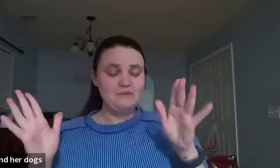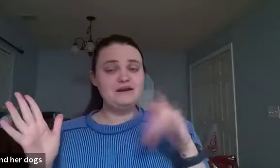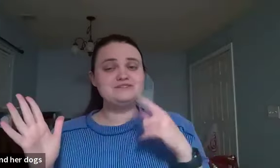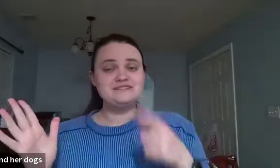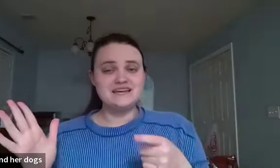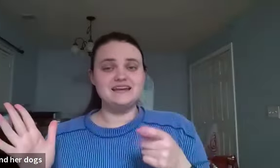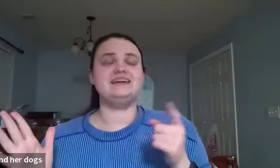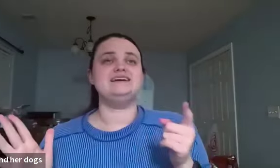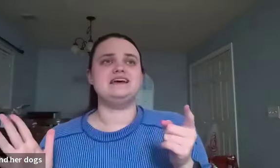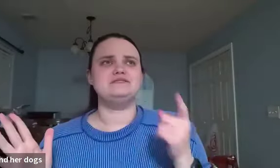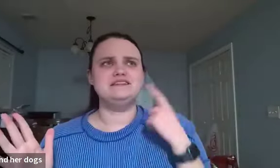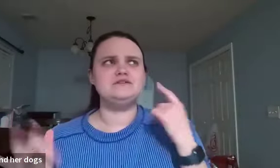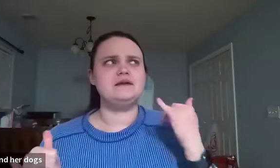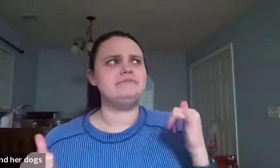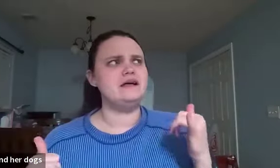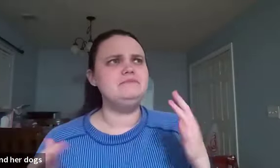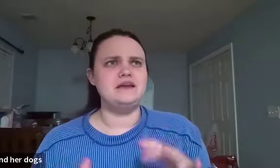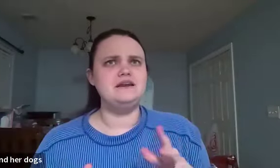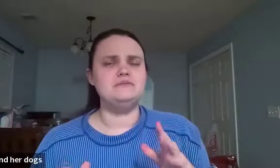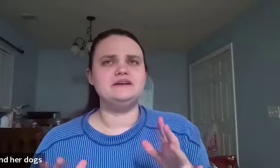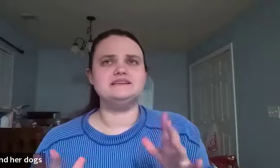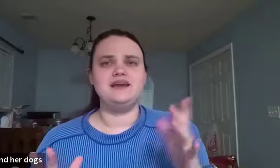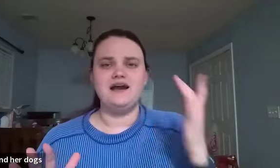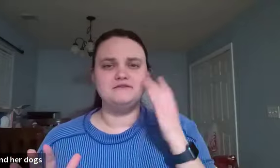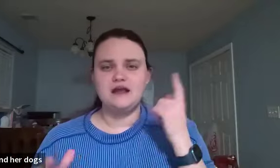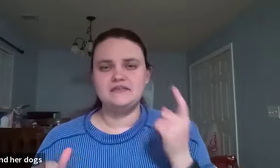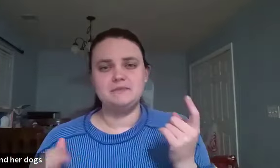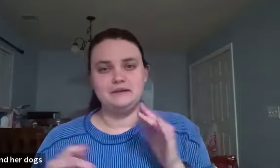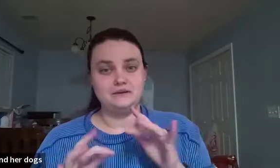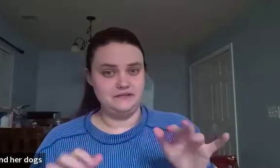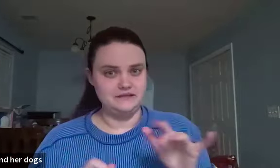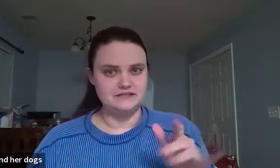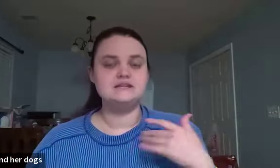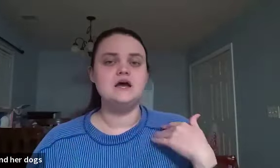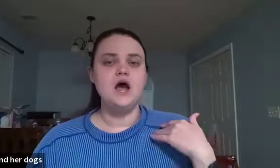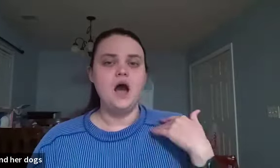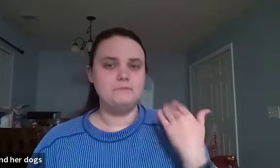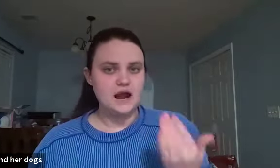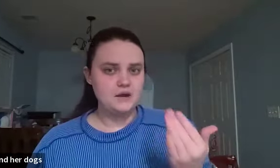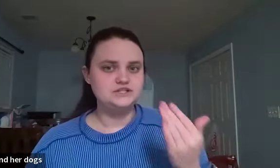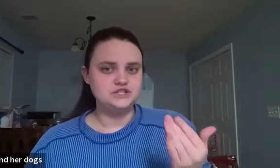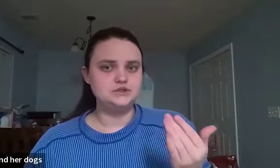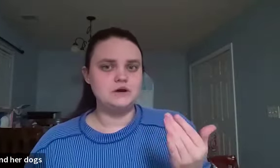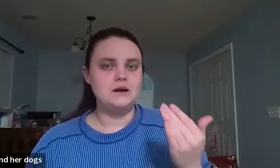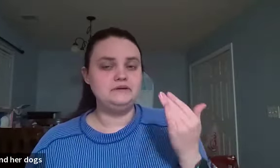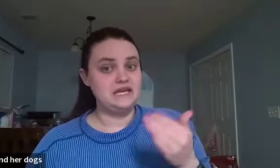But what I was gonna say is I was sitting here like play piano because like I've never had to think about being a pianist, but I would do a